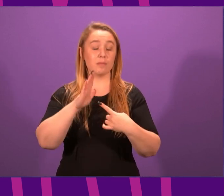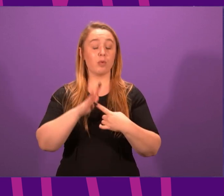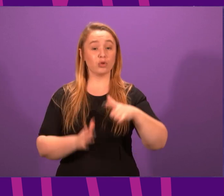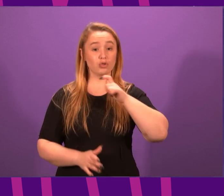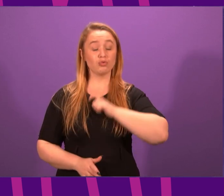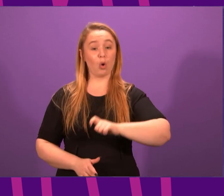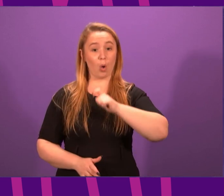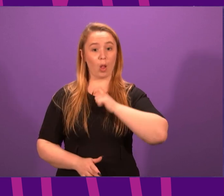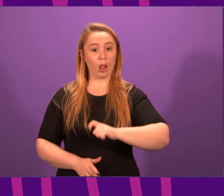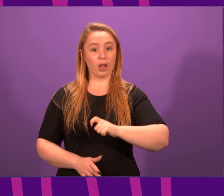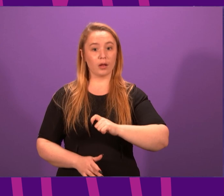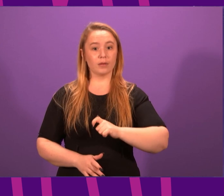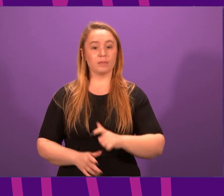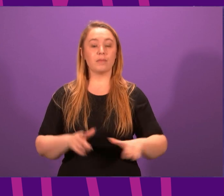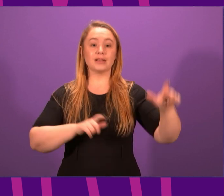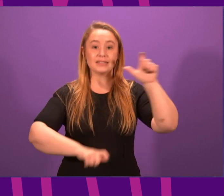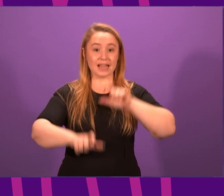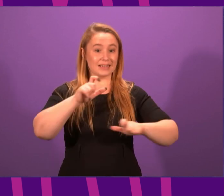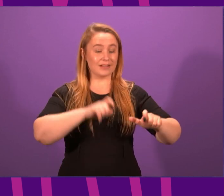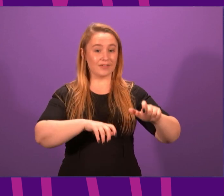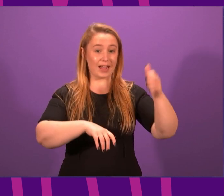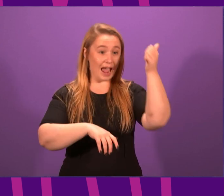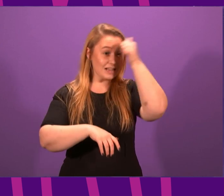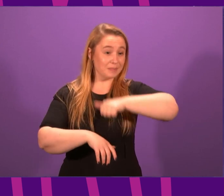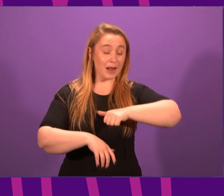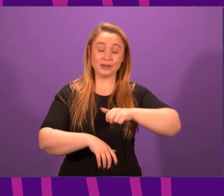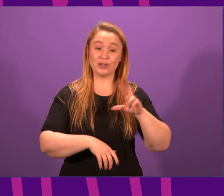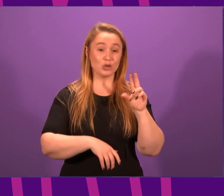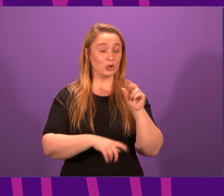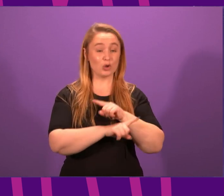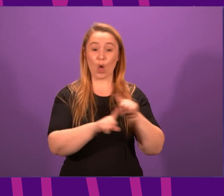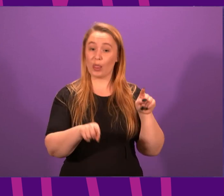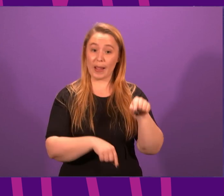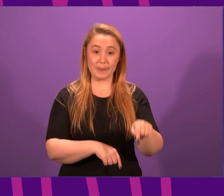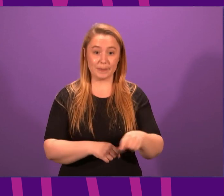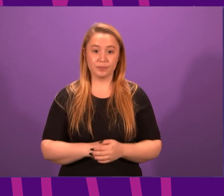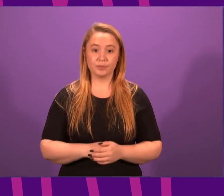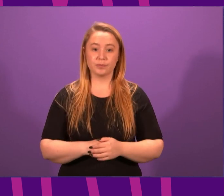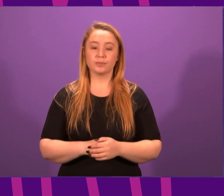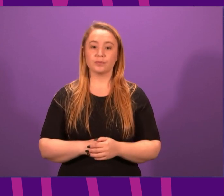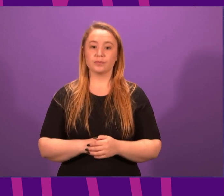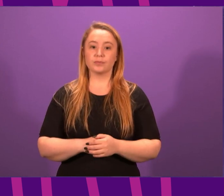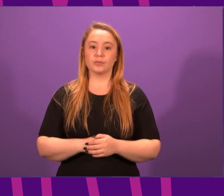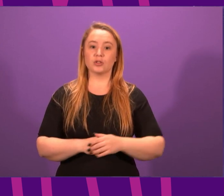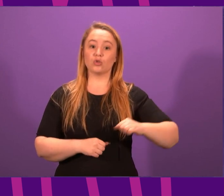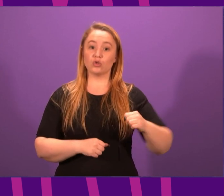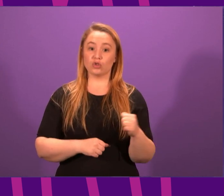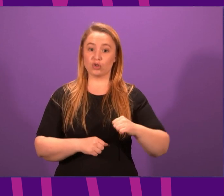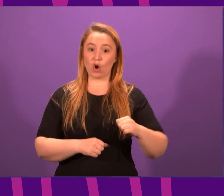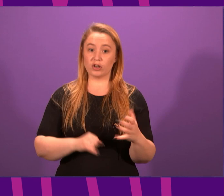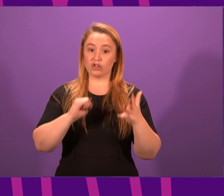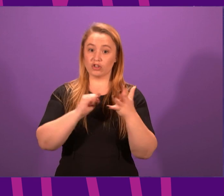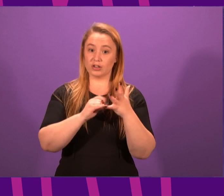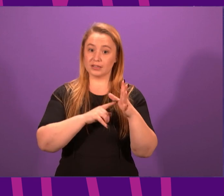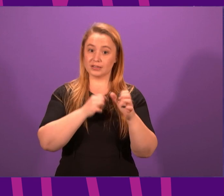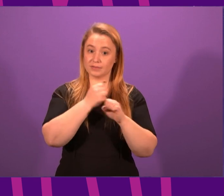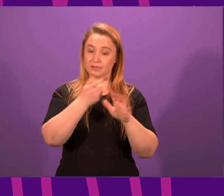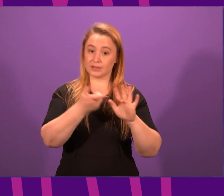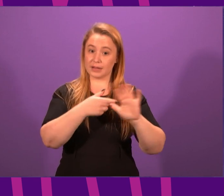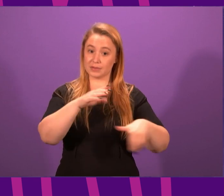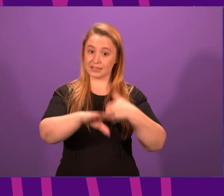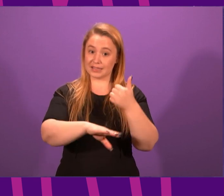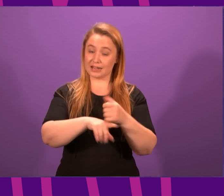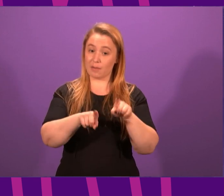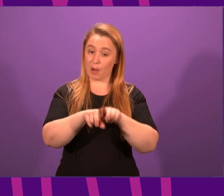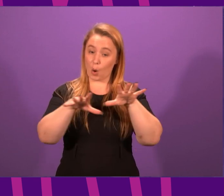play, but they're not the scientific experts. The Scottish Government set up a Scottish equivalent of SAGE, and I welcome that, but